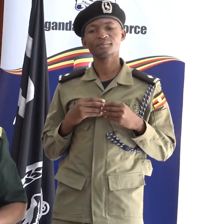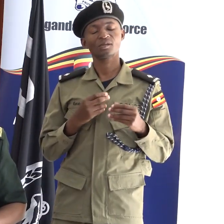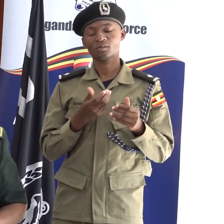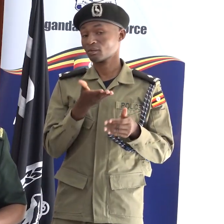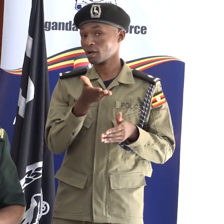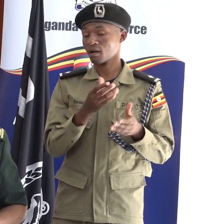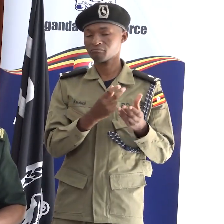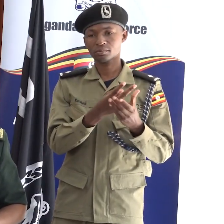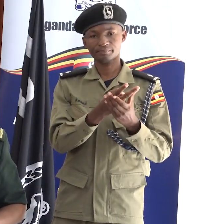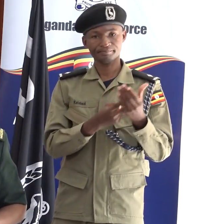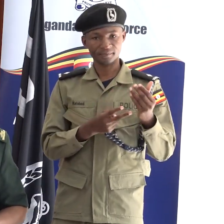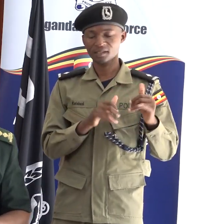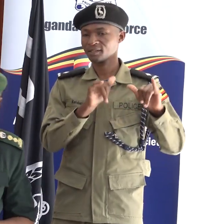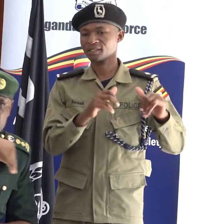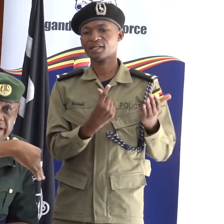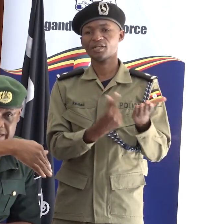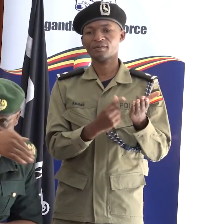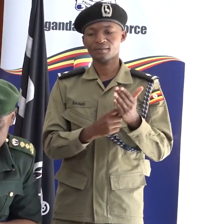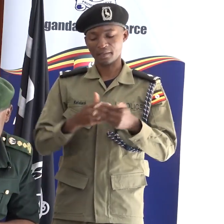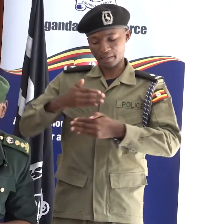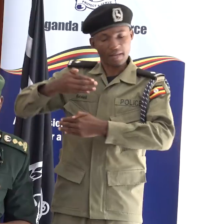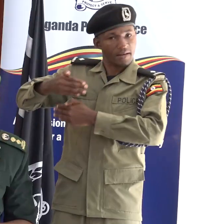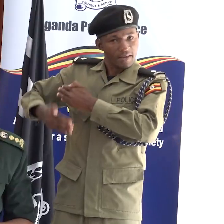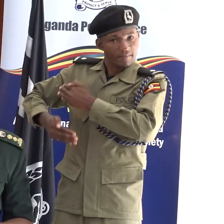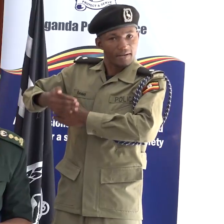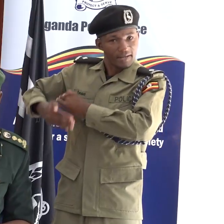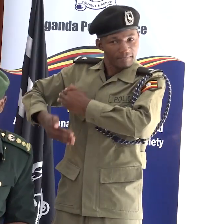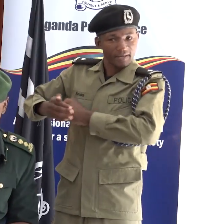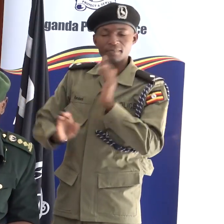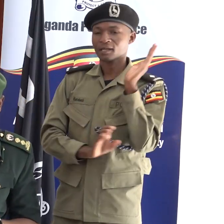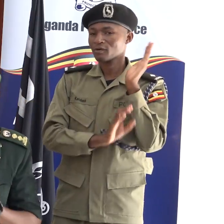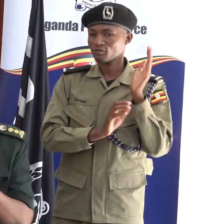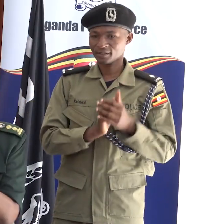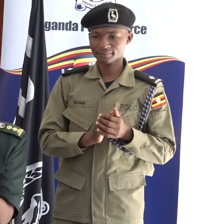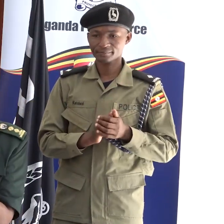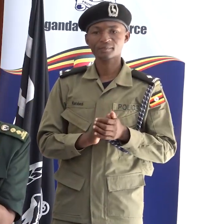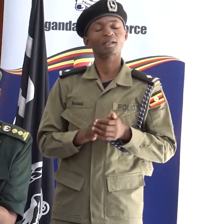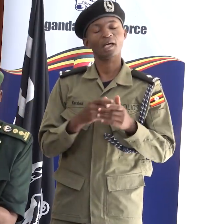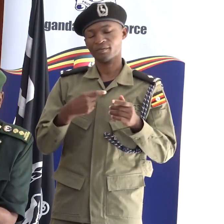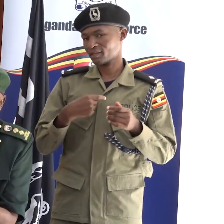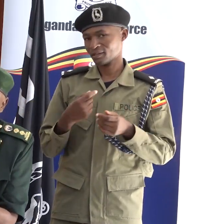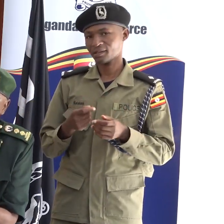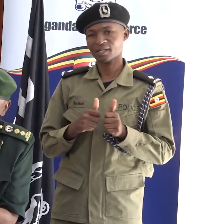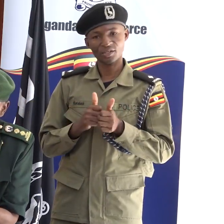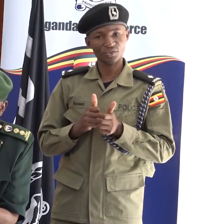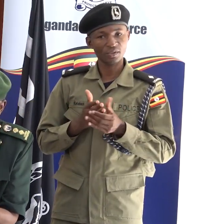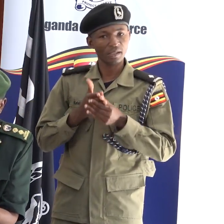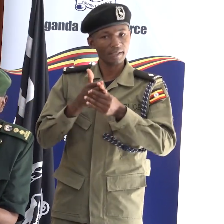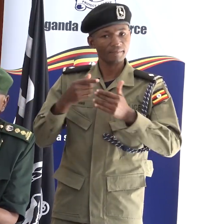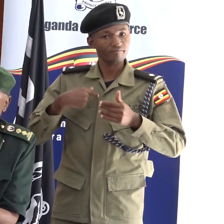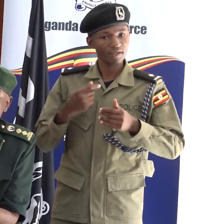dual citizenship with Uganda, the neighboring countries. So this now brings me to a point